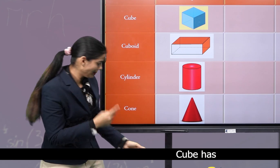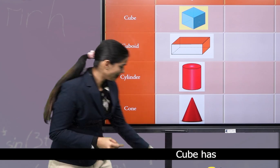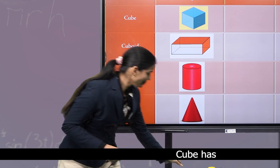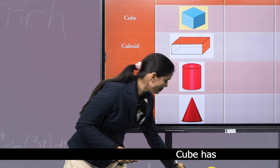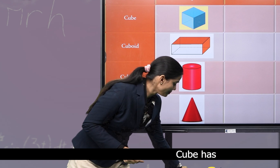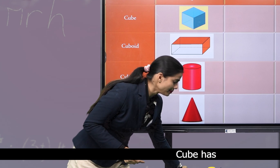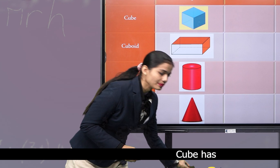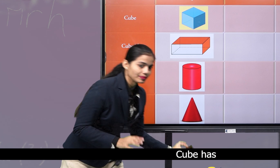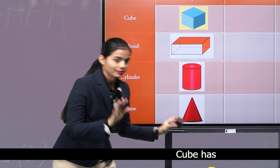Cube has